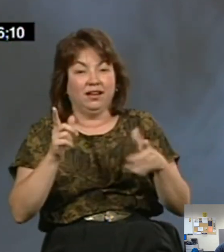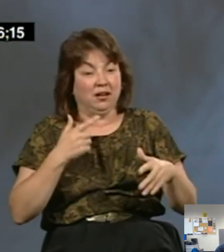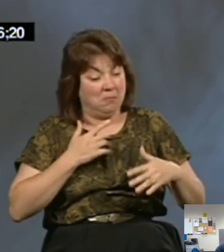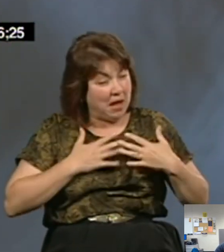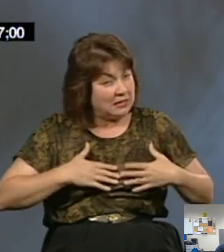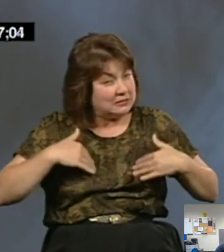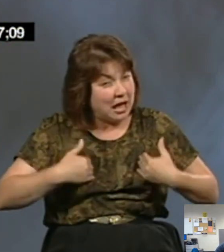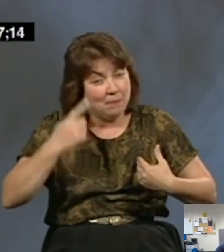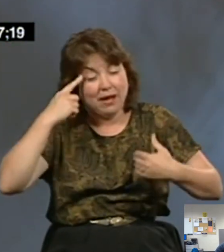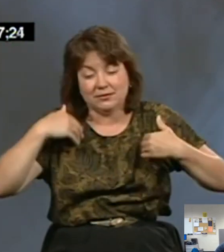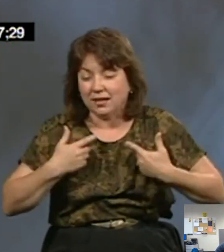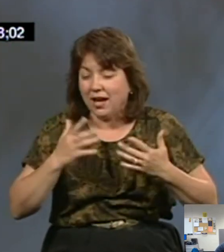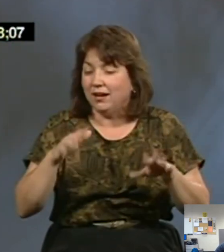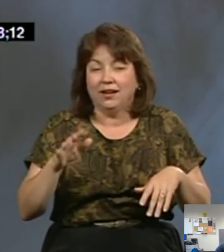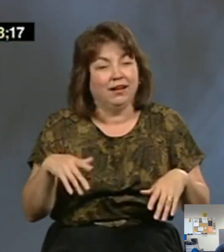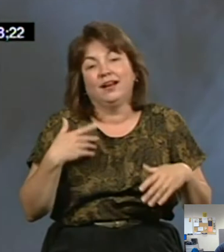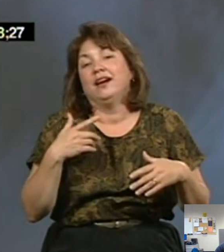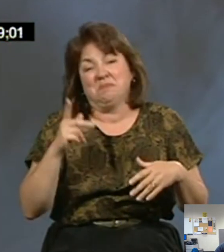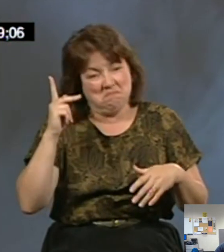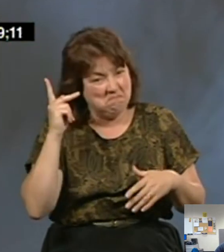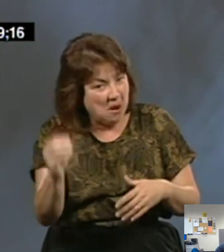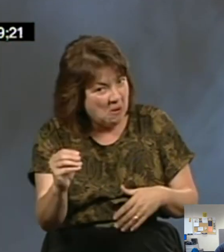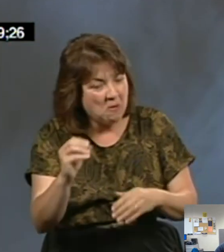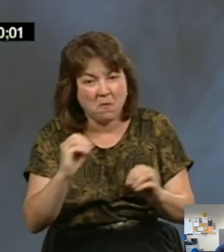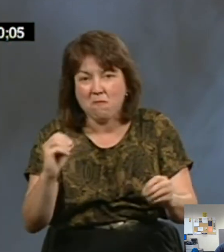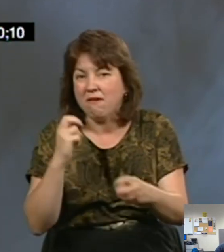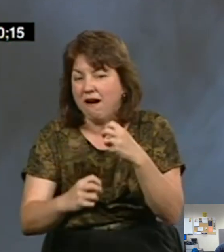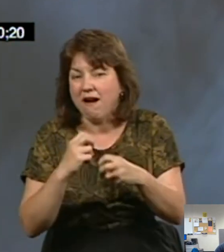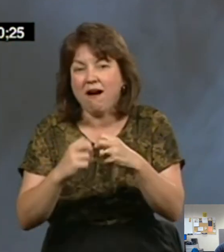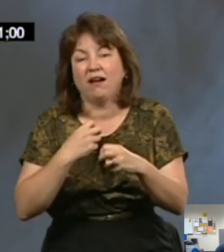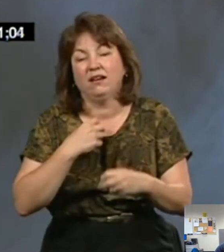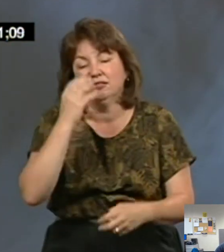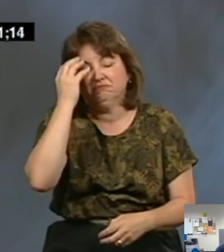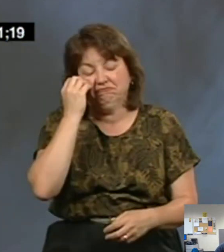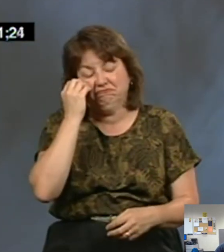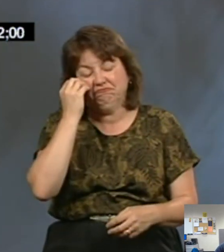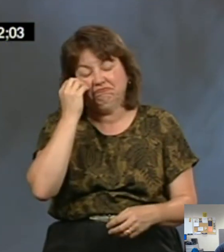water at the end of my bed, and I could have my arms raised over my head and sleep that way. No problem.